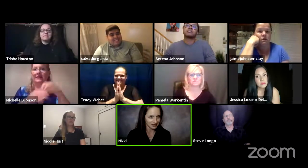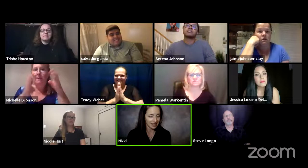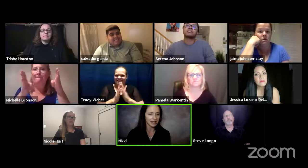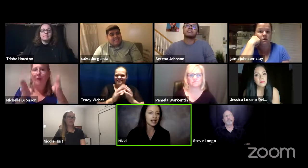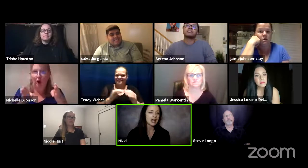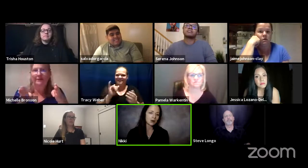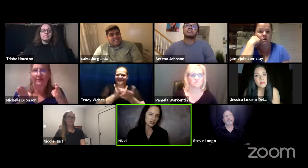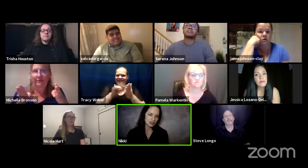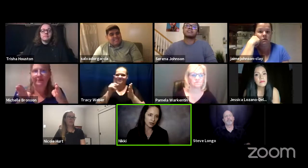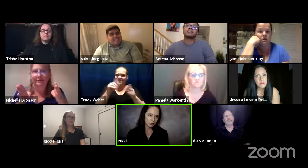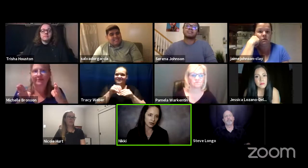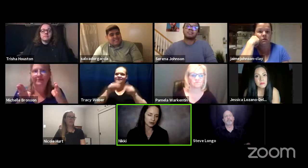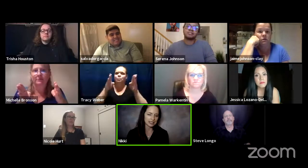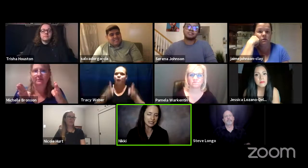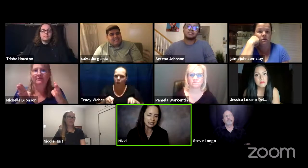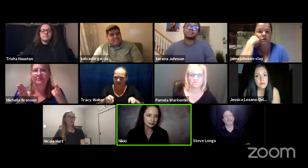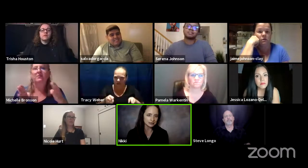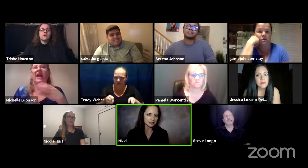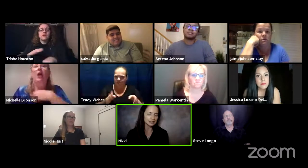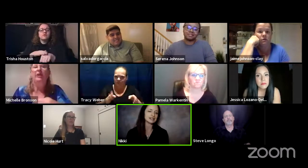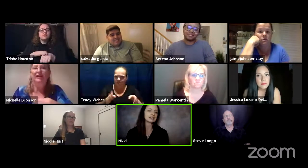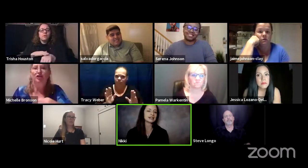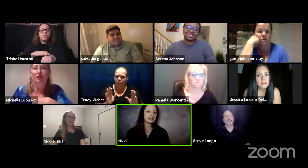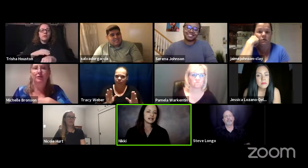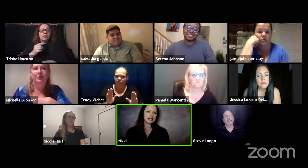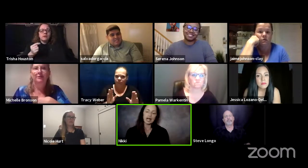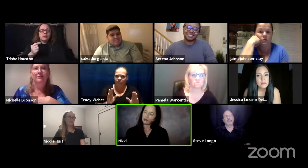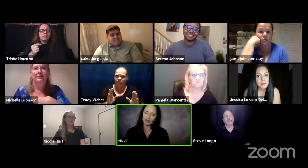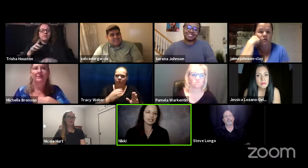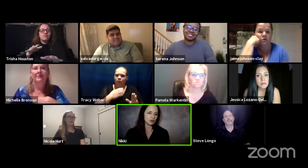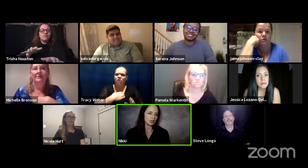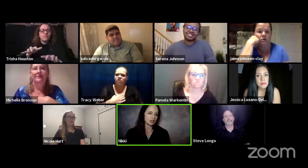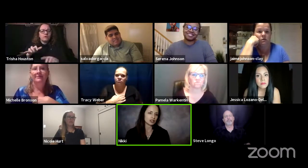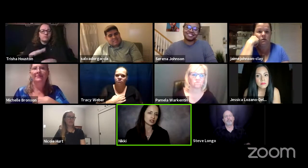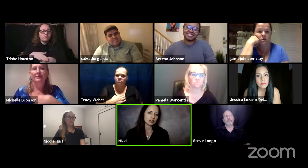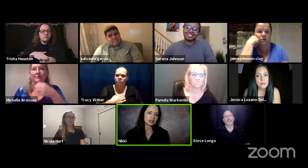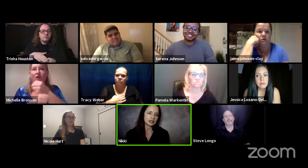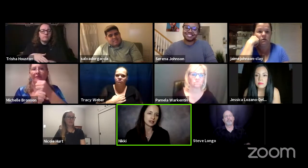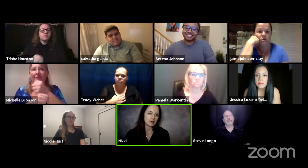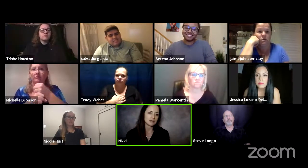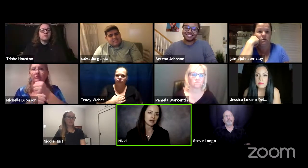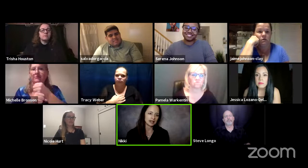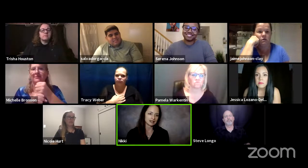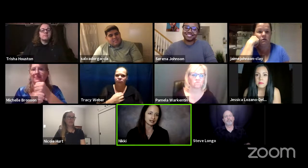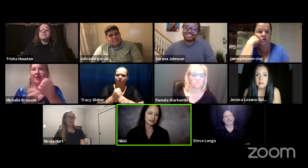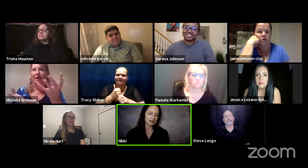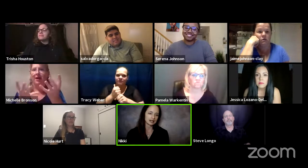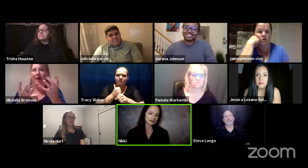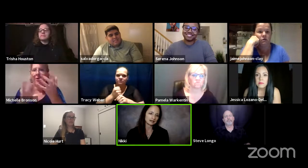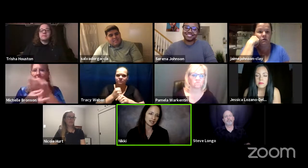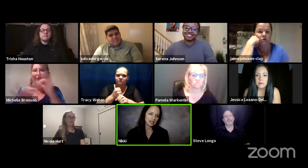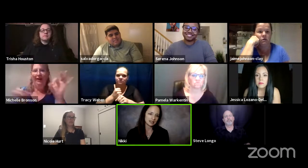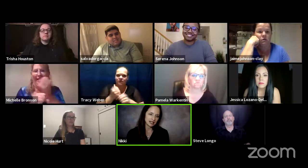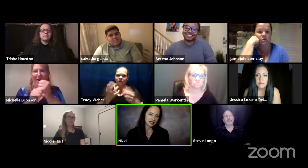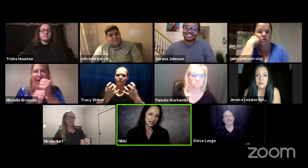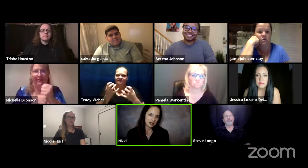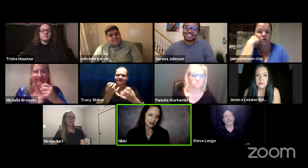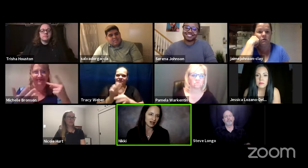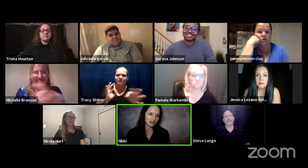say. I wish that one was in person. I really do wish. But, you know, because then I could get my coffee